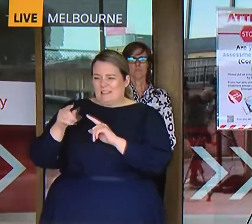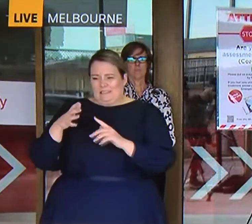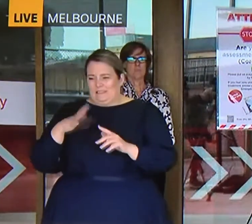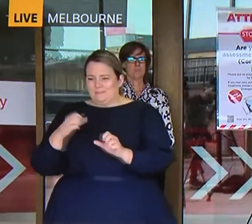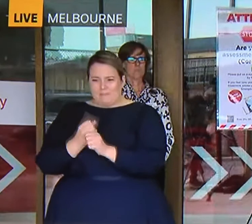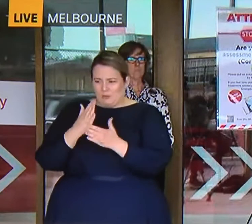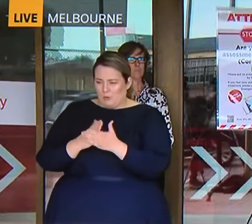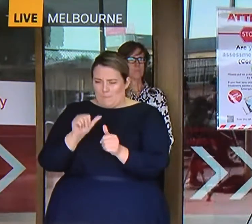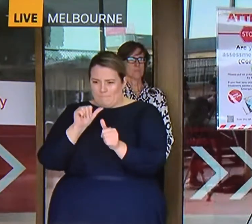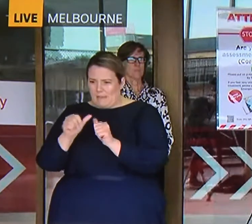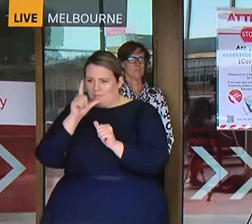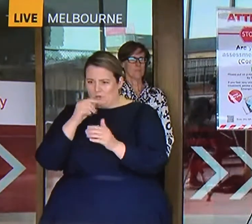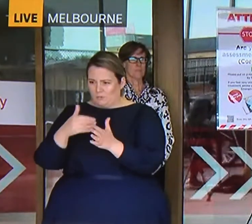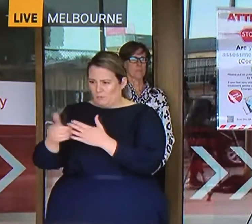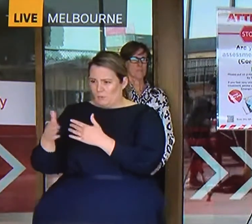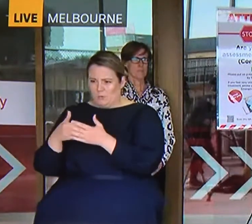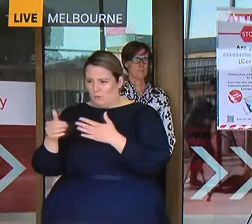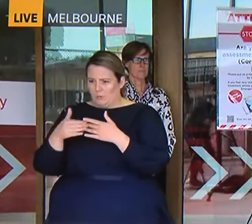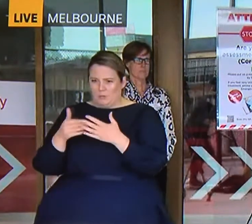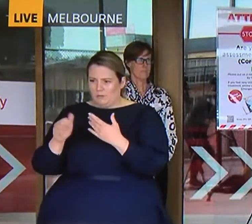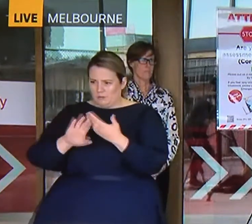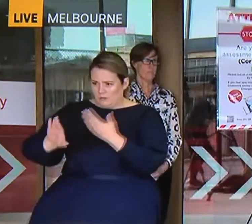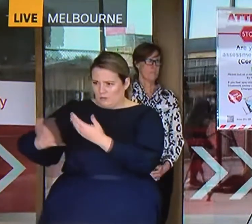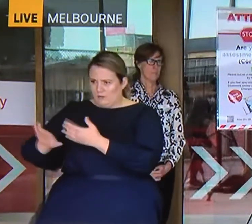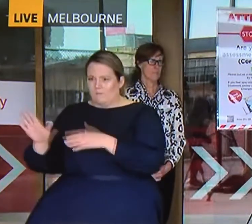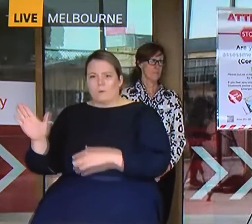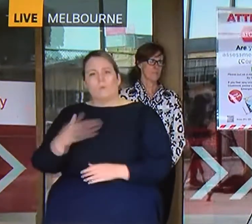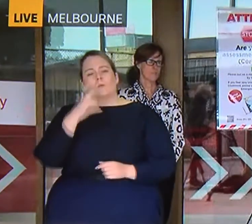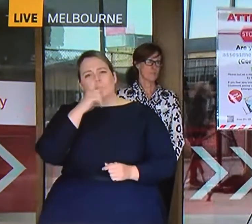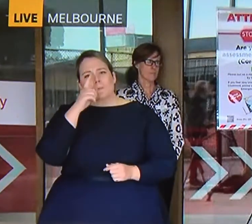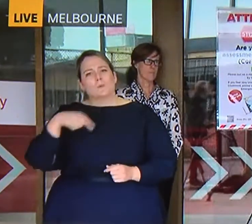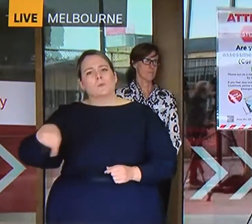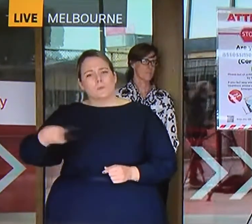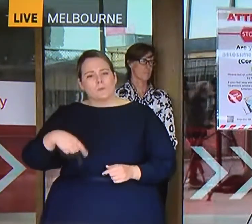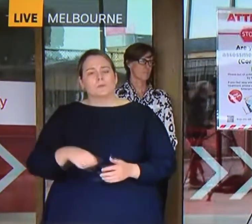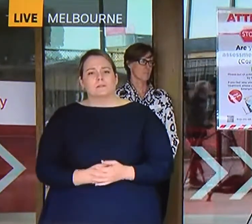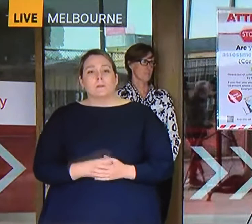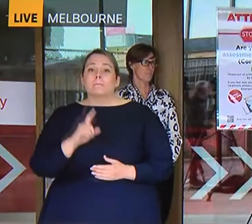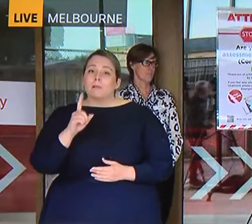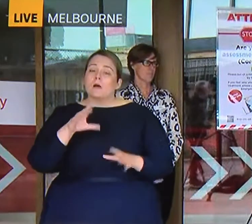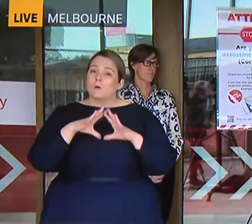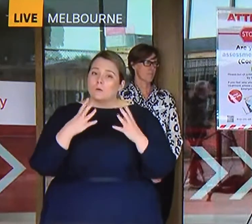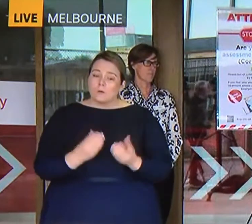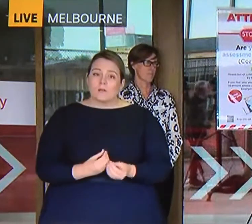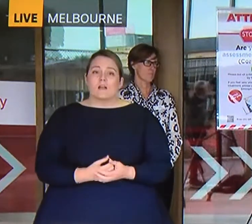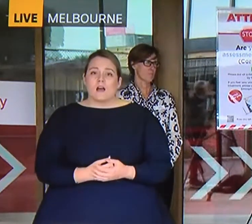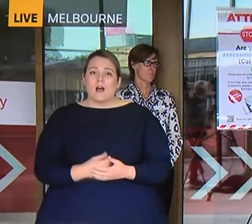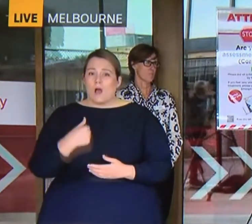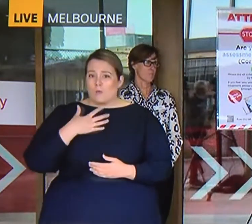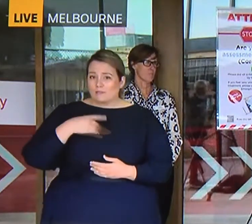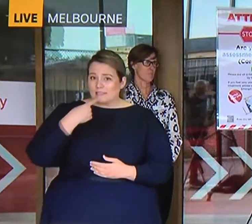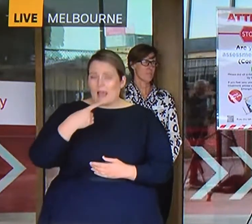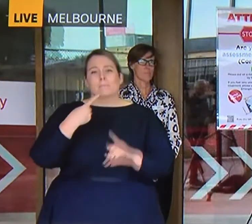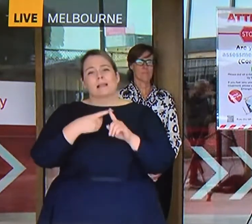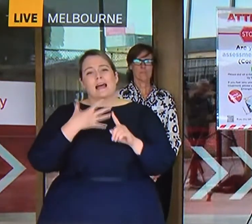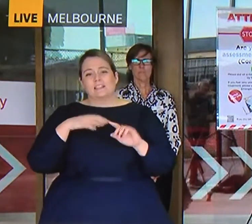safest arrangements for everybody. Overall, I will say this, and I'll have to conclude here, and I